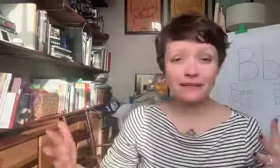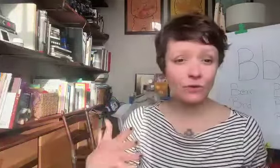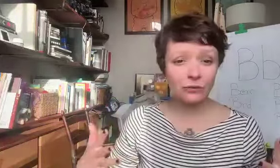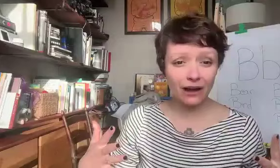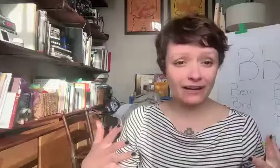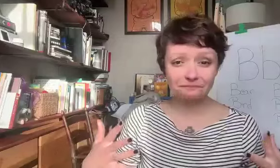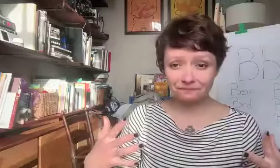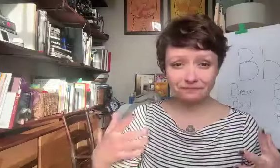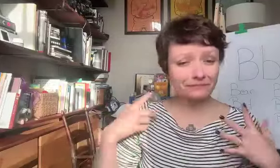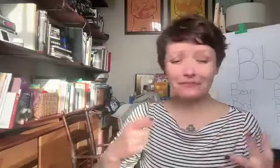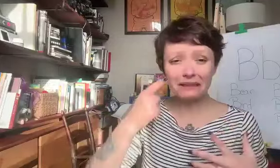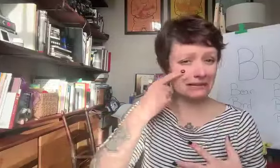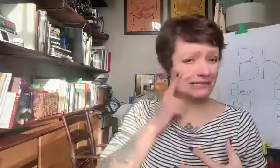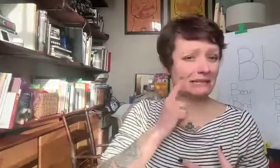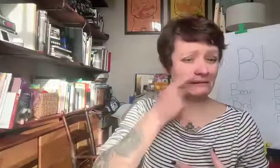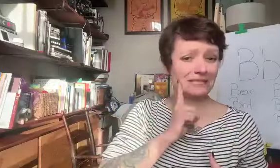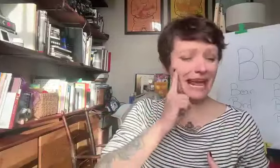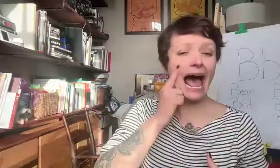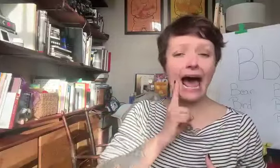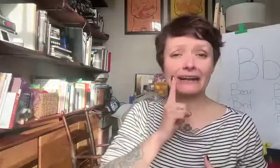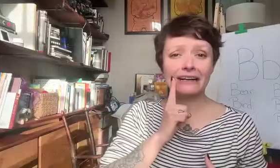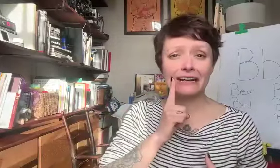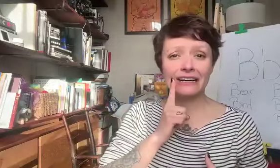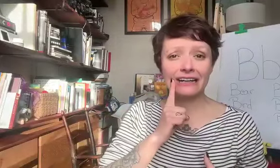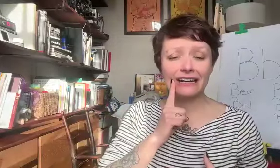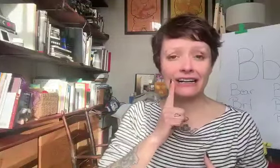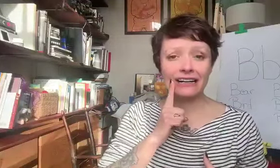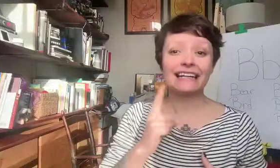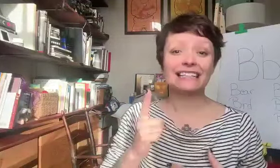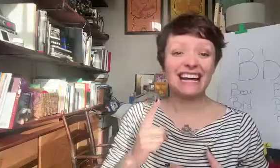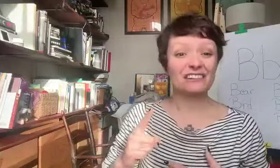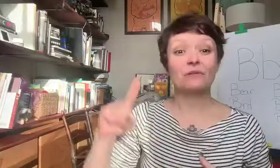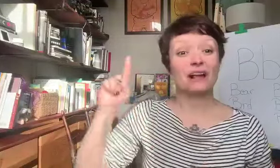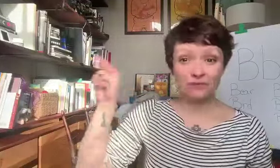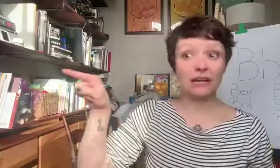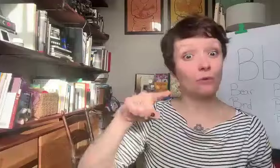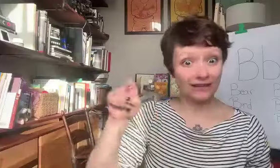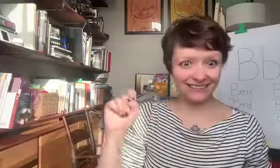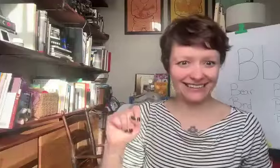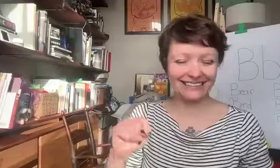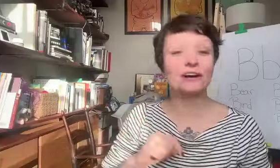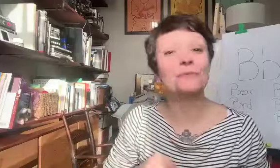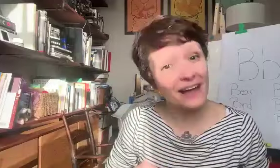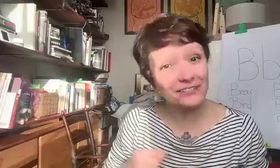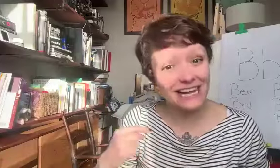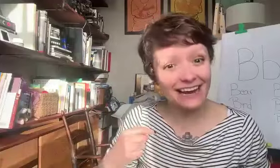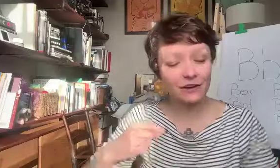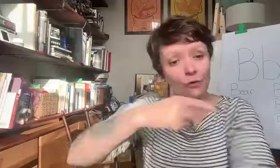and what's going on, they can just tell you I'm sad. And they can tell you, like, they can point and tell you why they're sad. Or